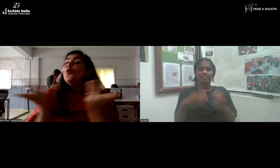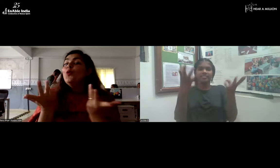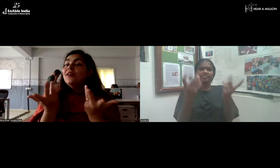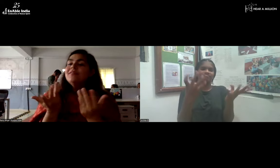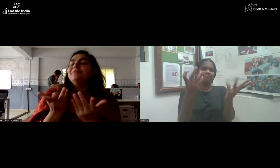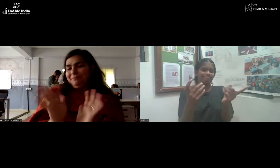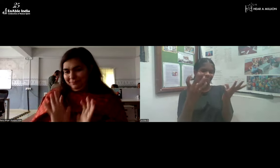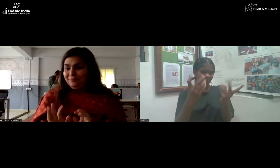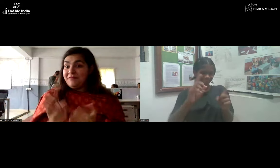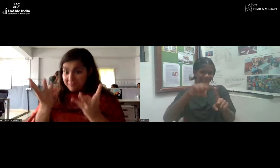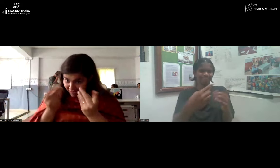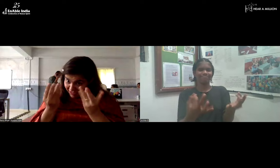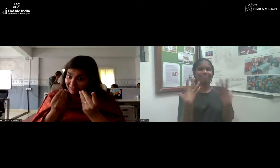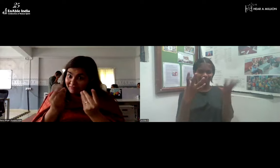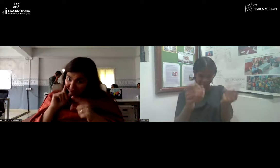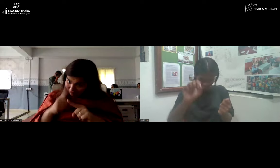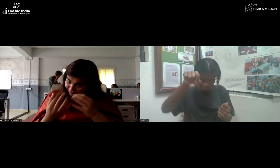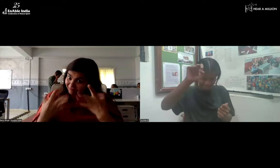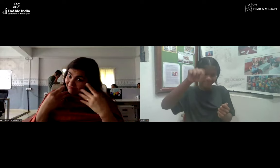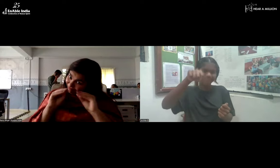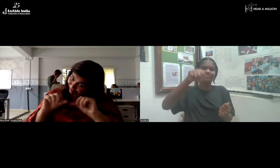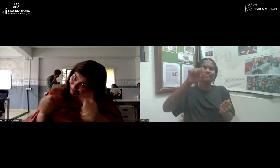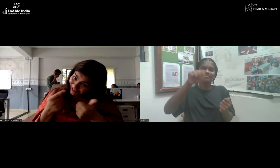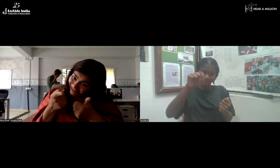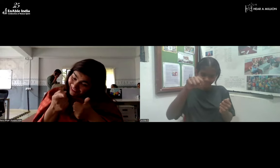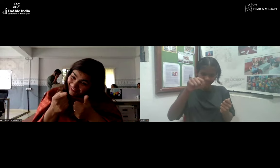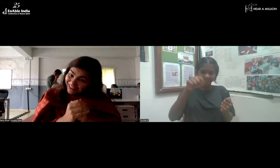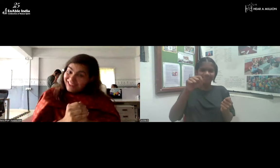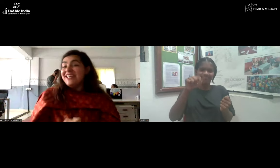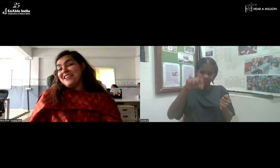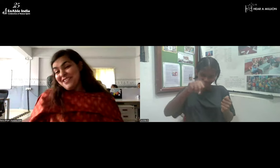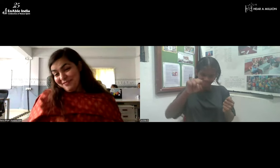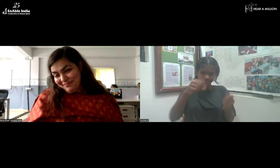deaf or hearing. So my role model is Manan.